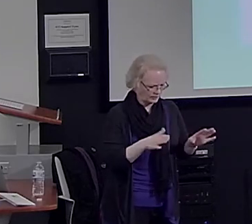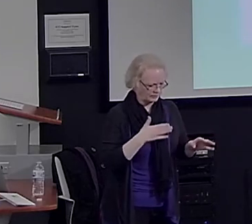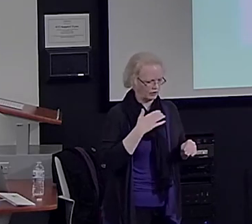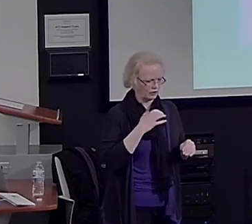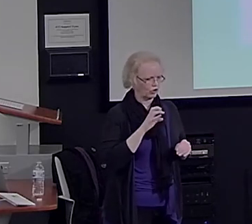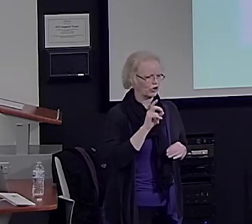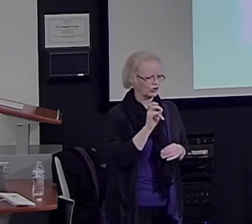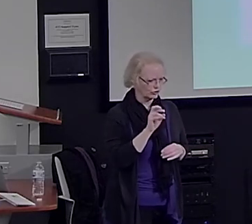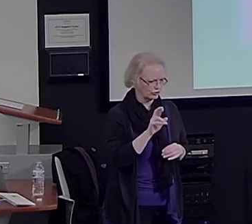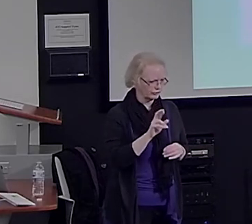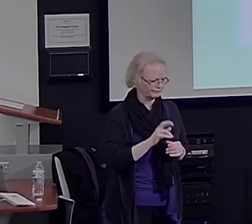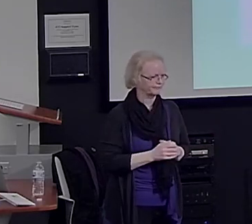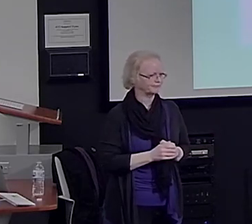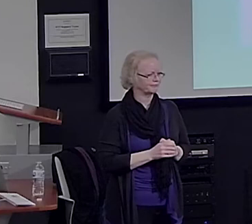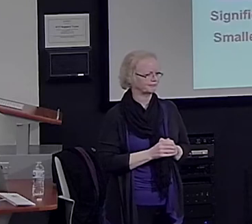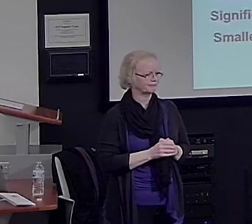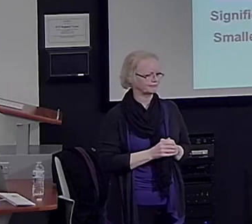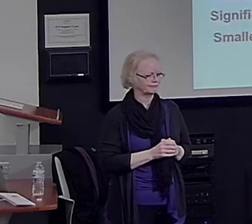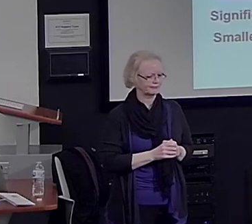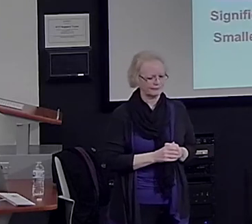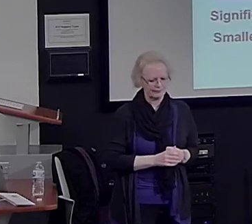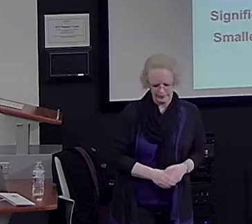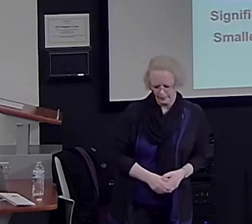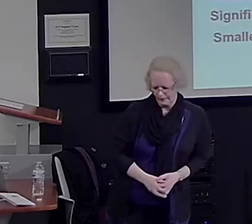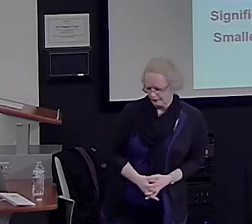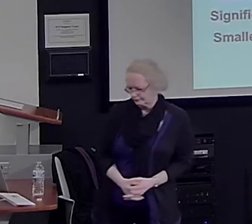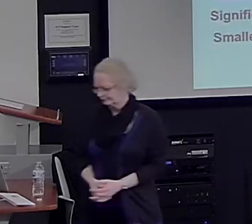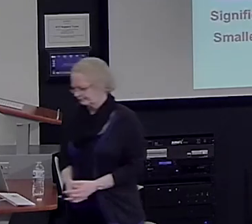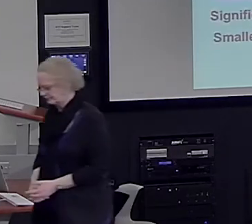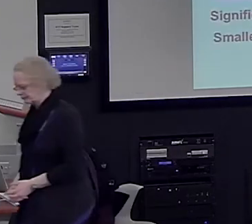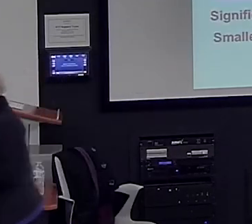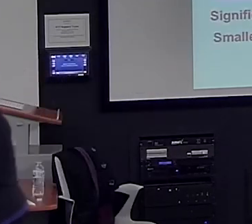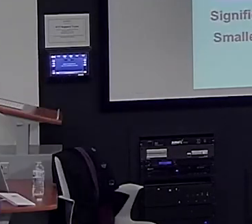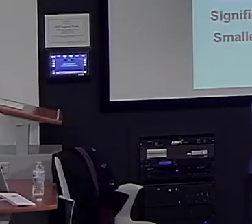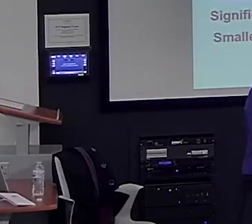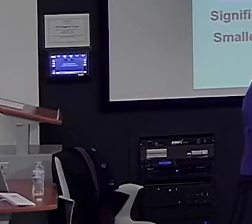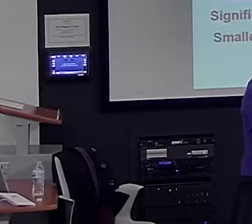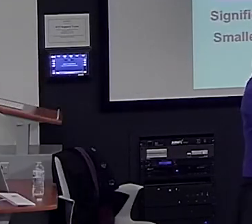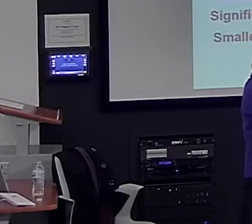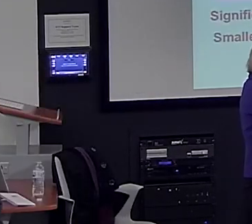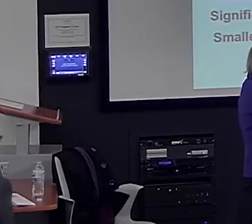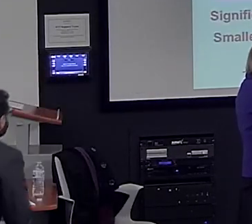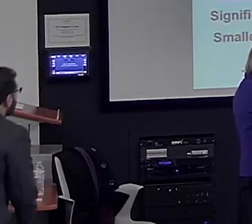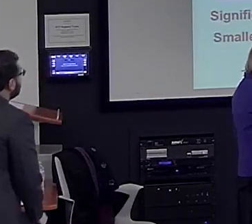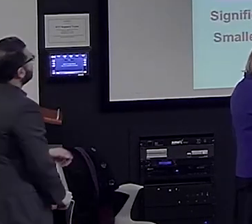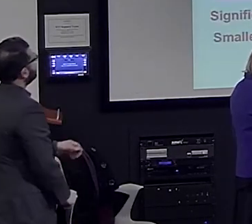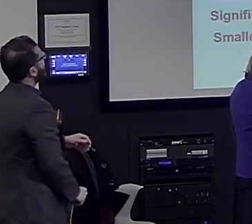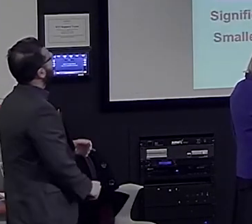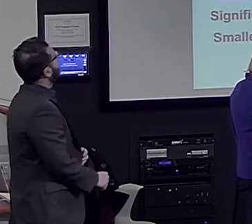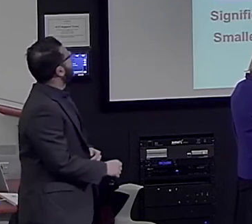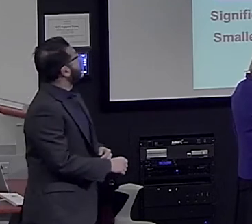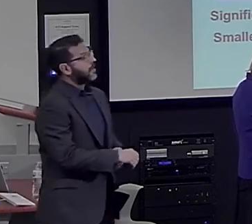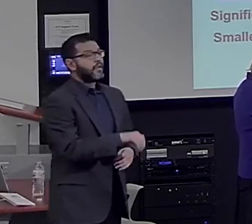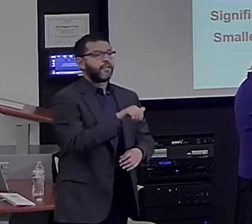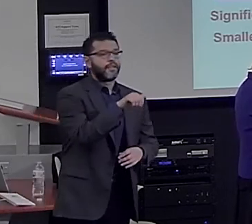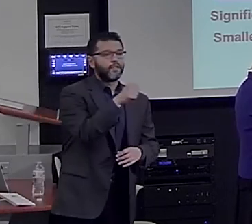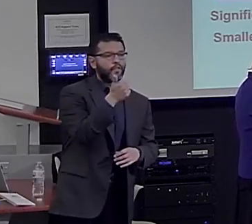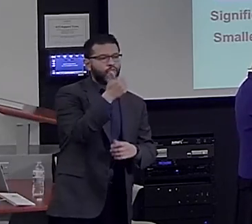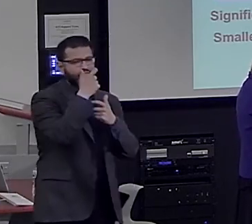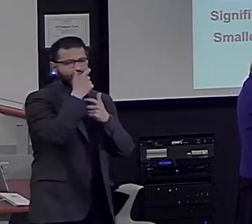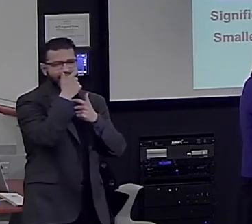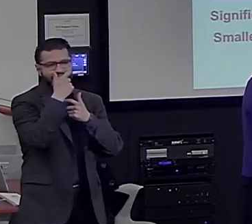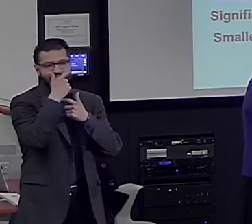and then the other interesting thing is that